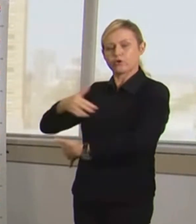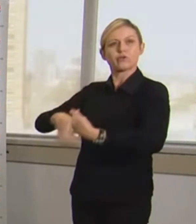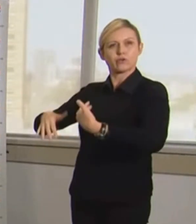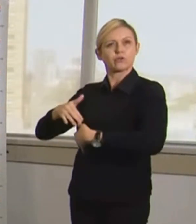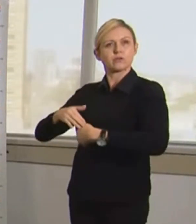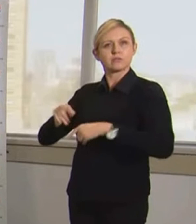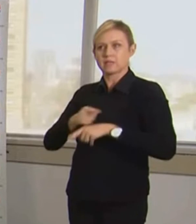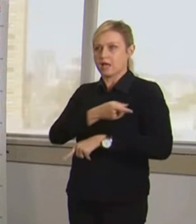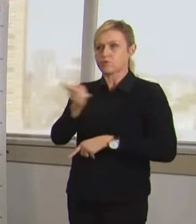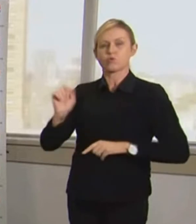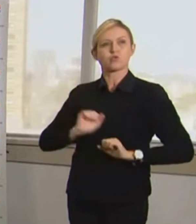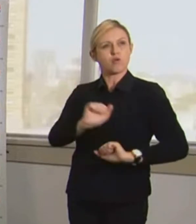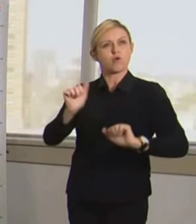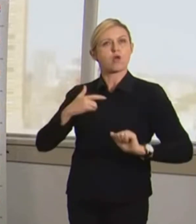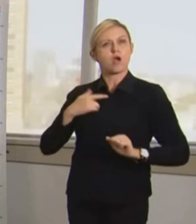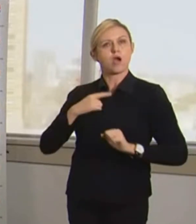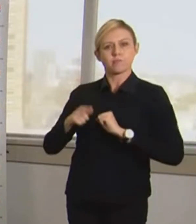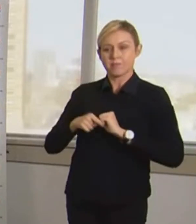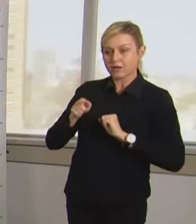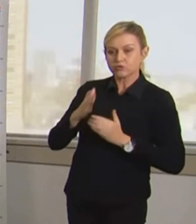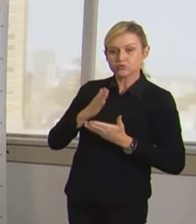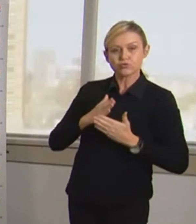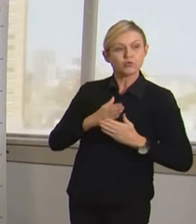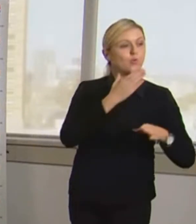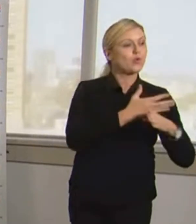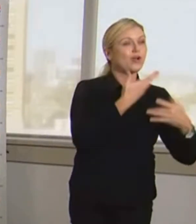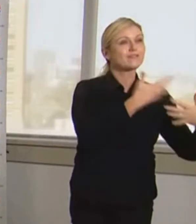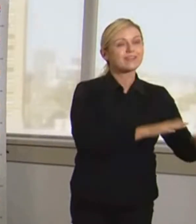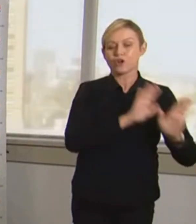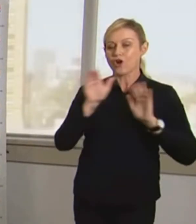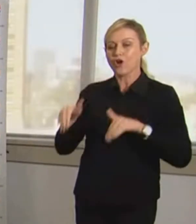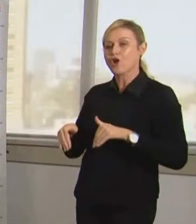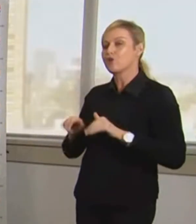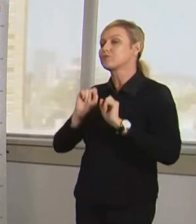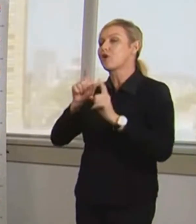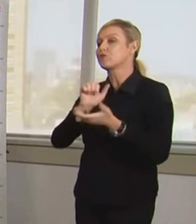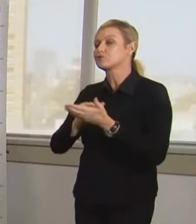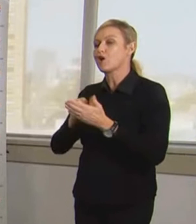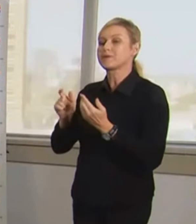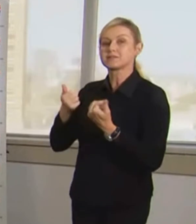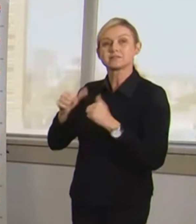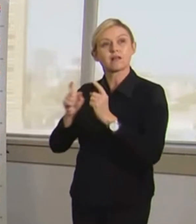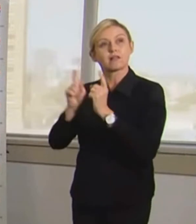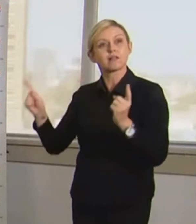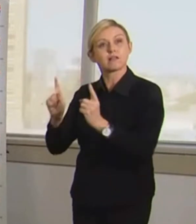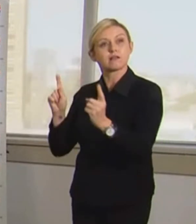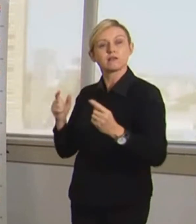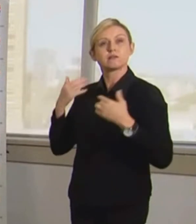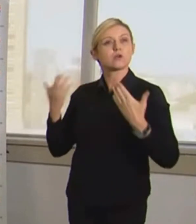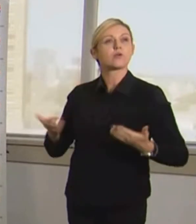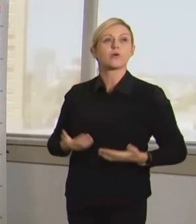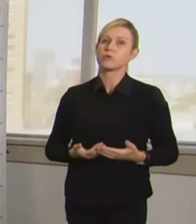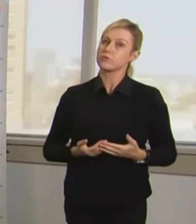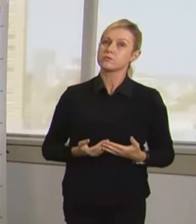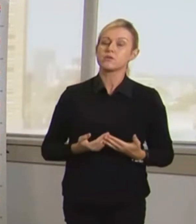metre social distance. Is that actually happening outside with all of the staff? Well, we can only manage that to a certain extent, so to try